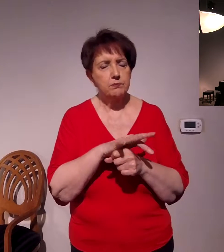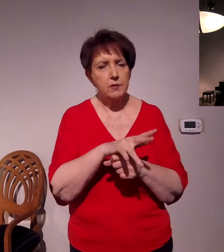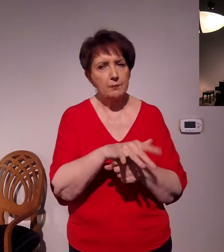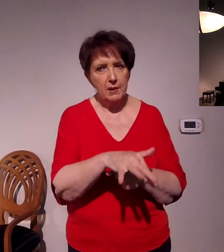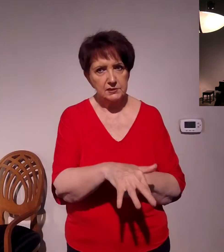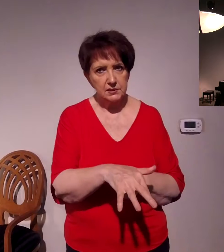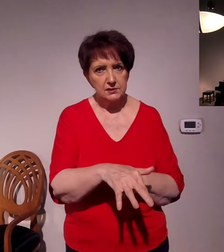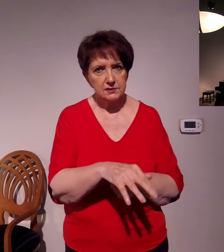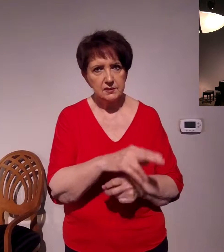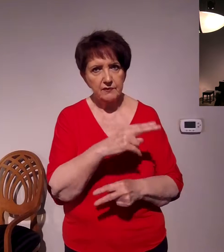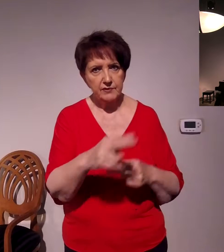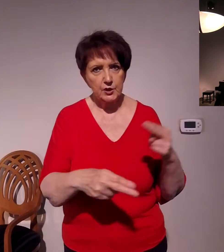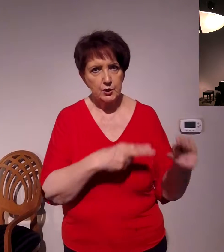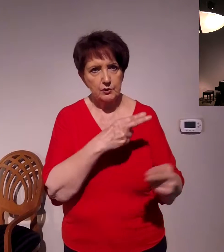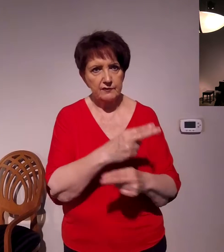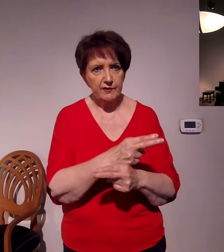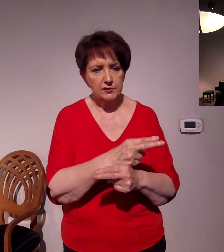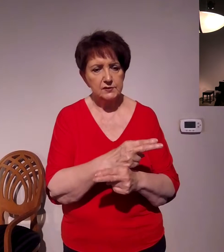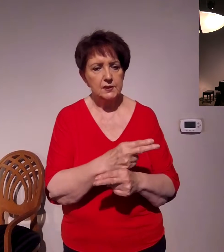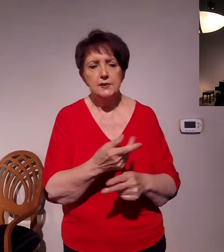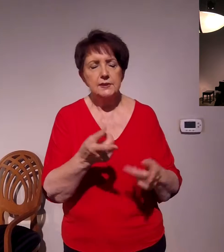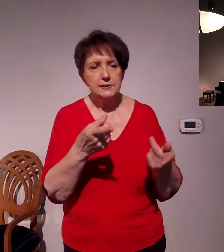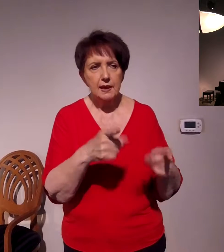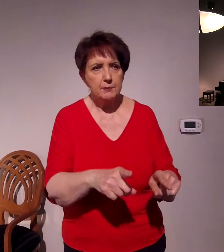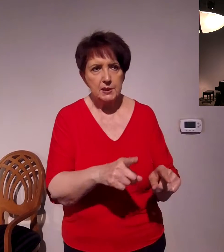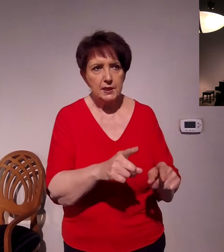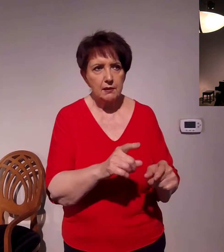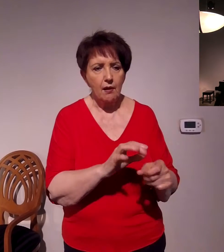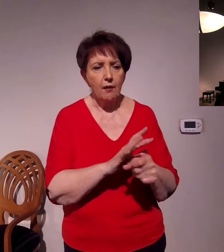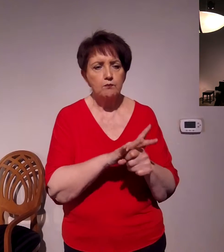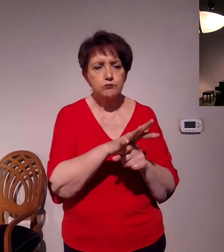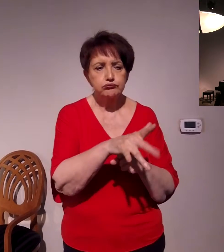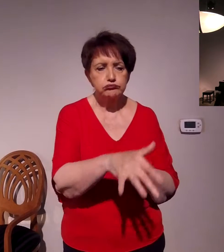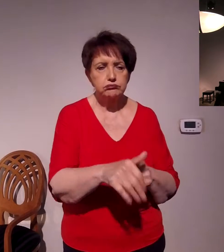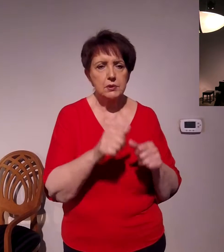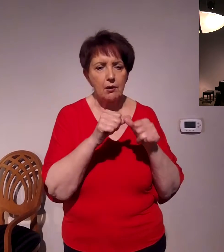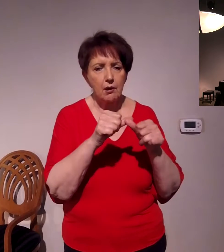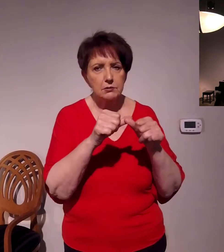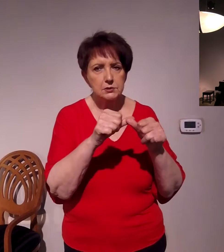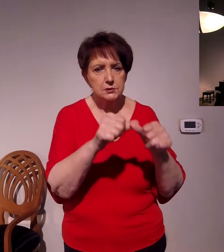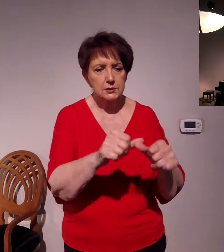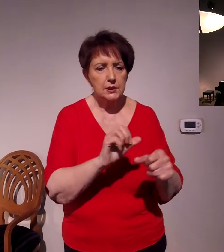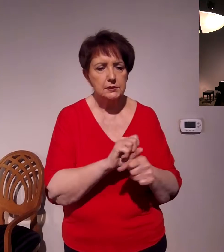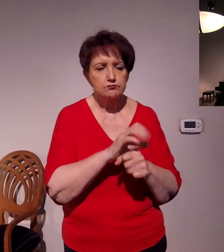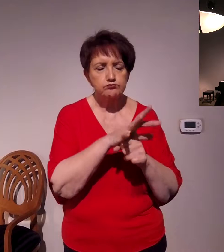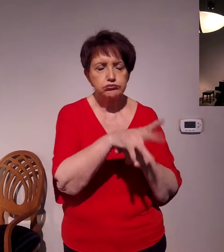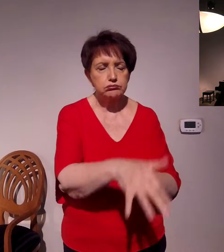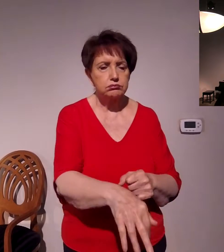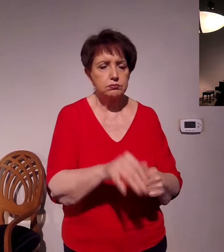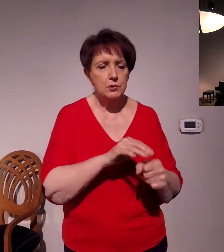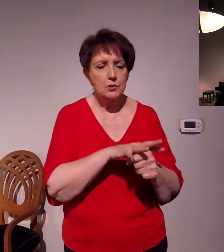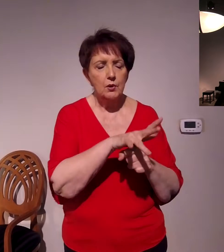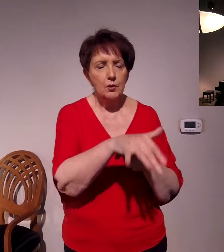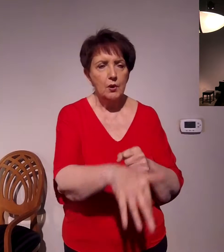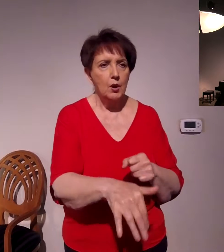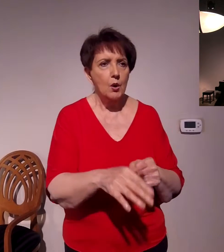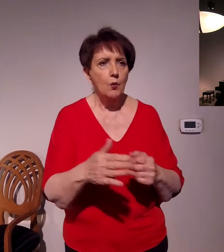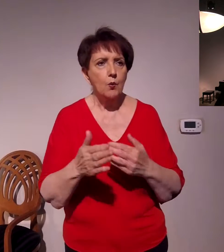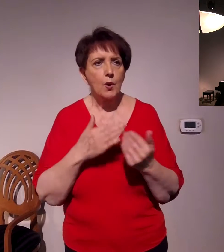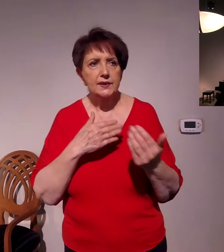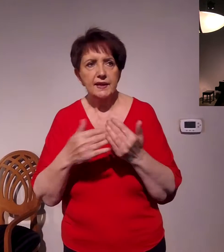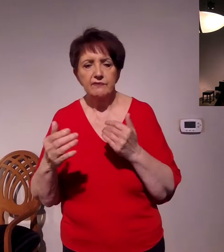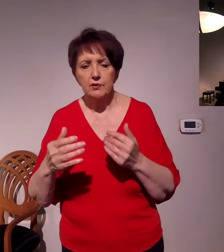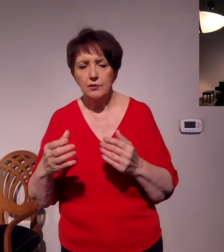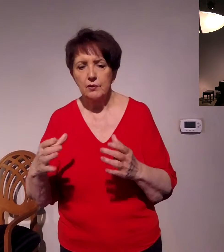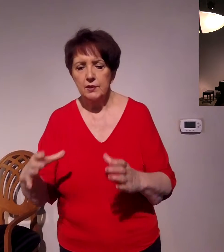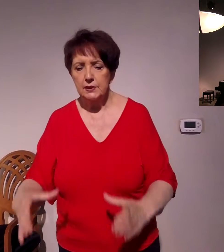that is just outpouring and wanting to outpour, is always pouring. And whatever size container